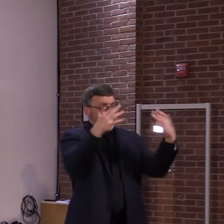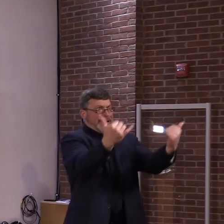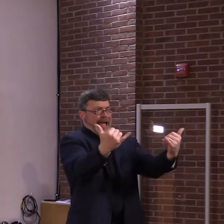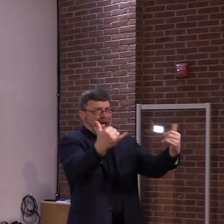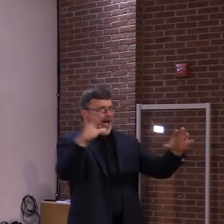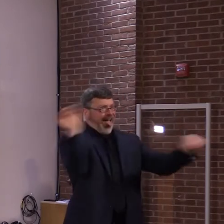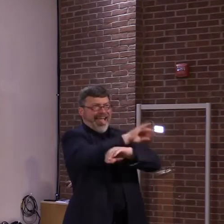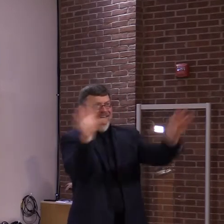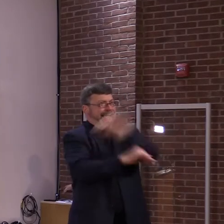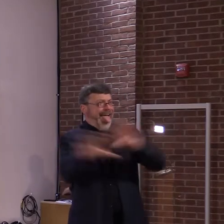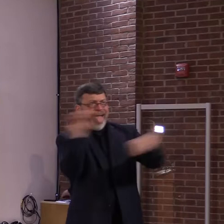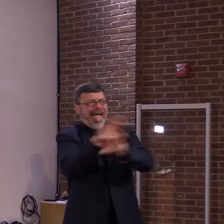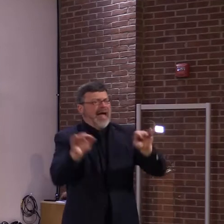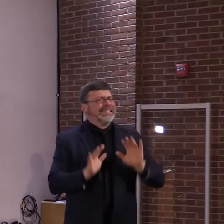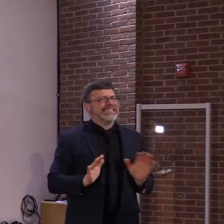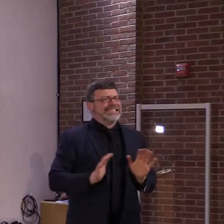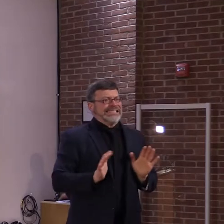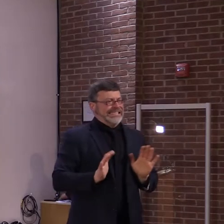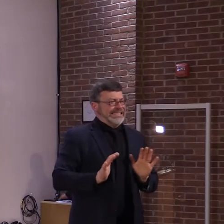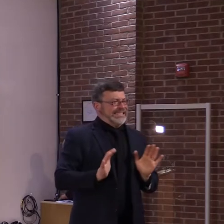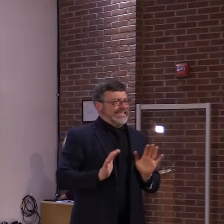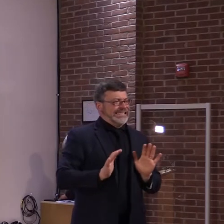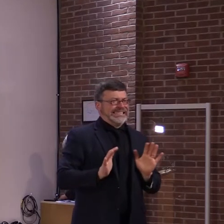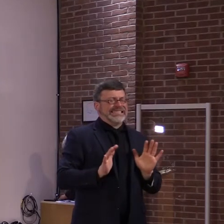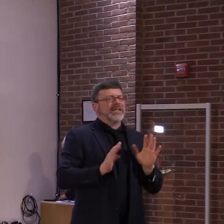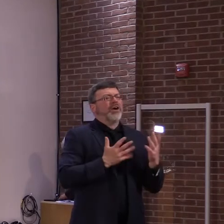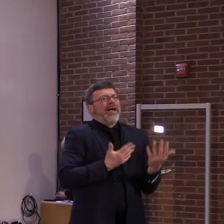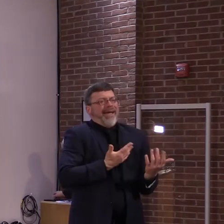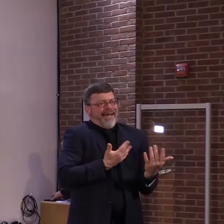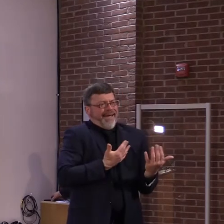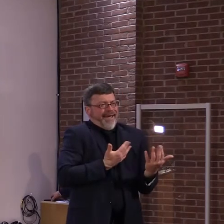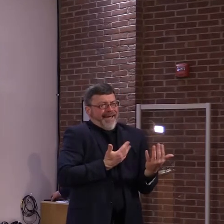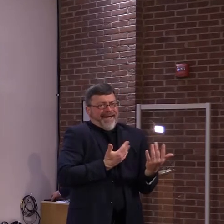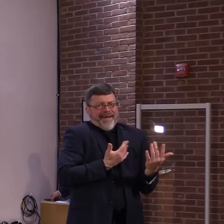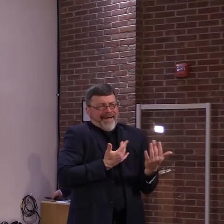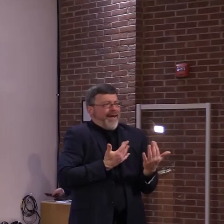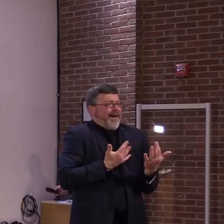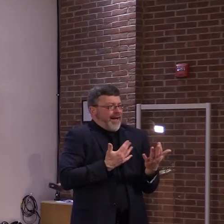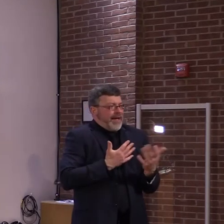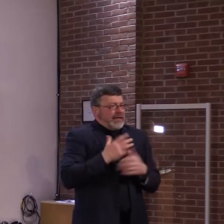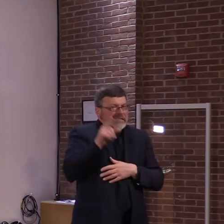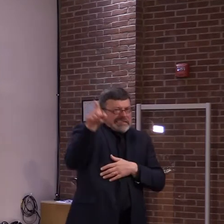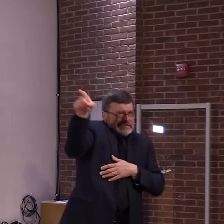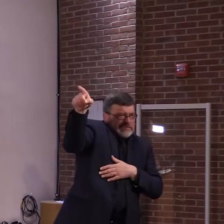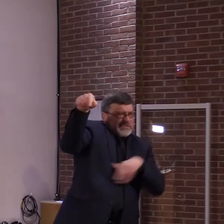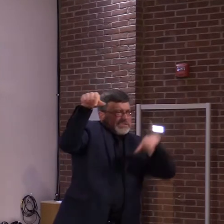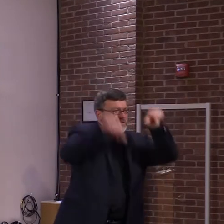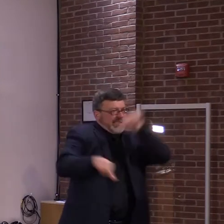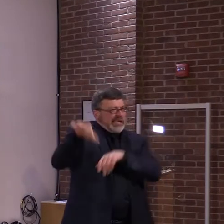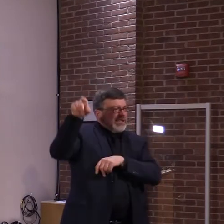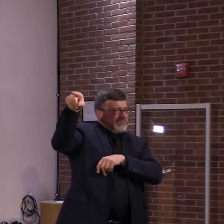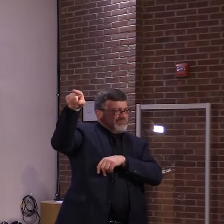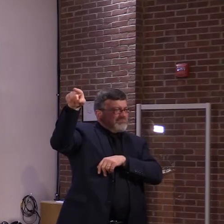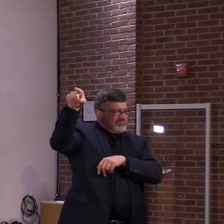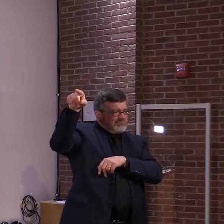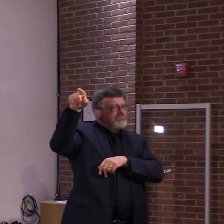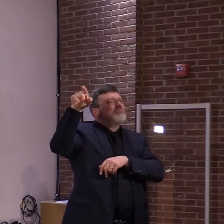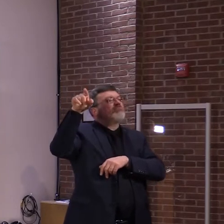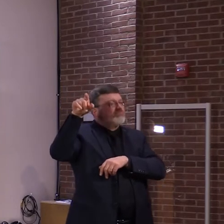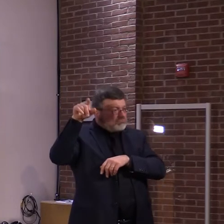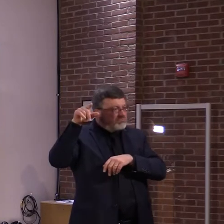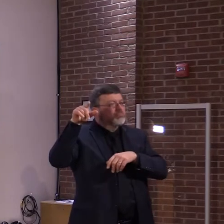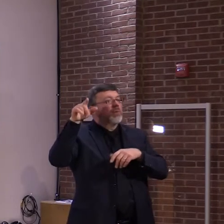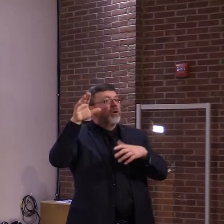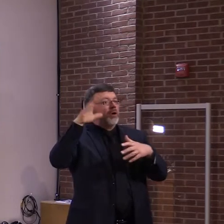now. We should go with the science as it is now, which says if you have a two-dose vaccine, you're gonna have a